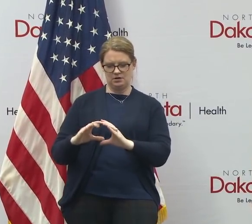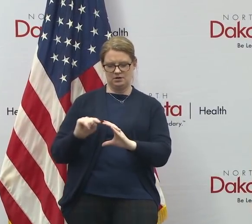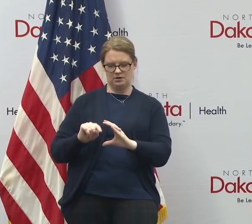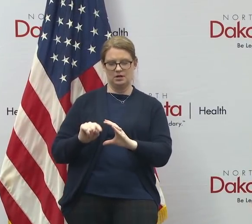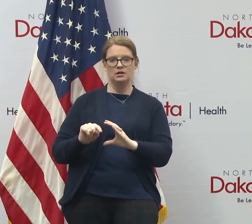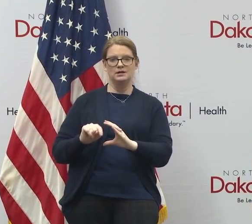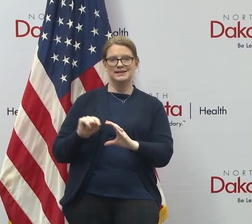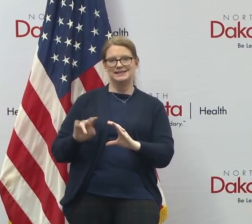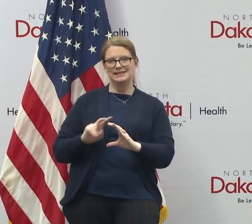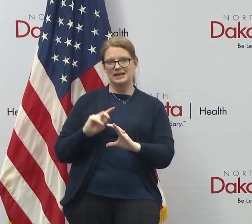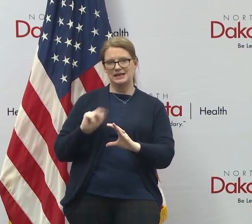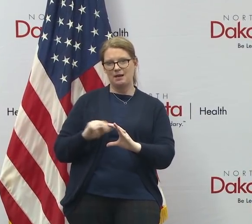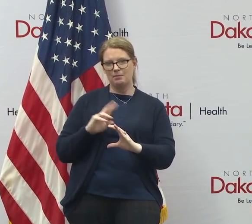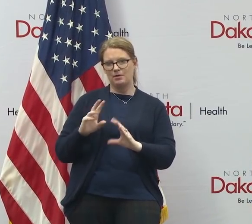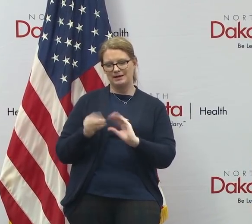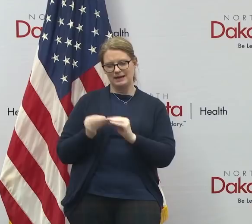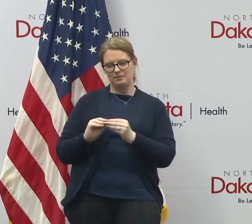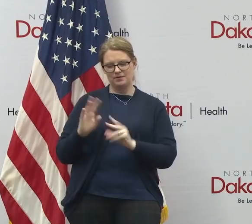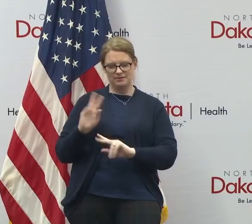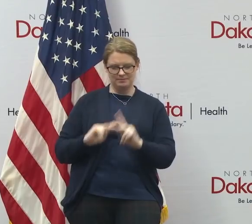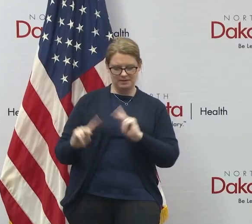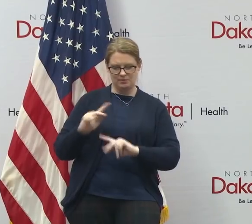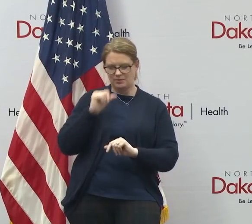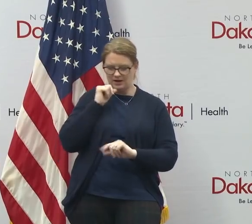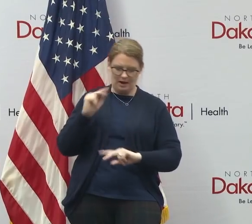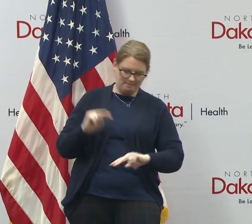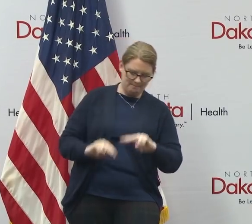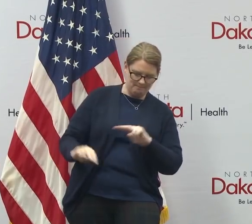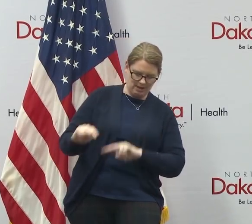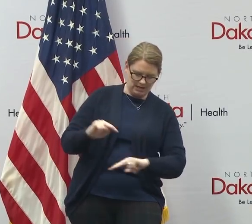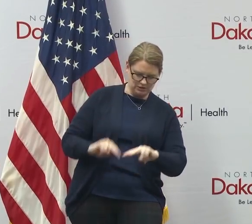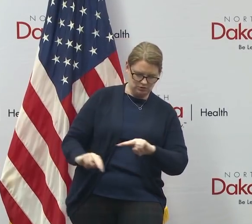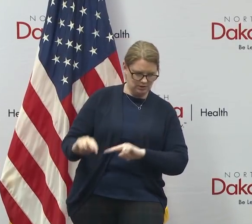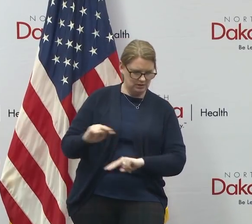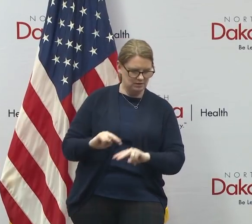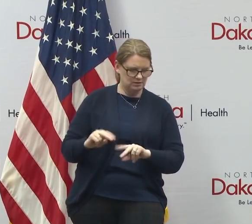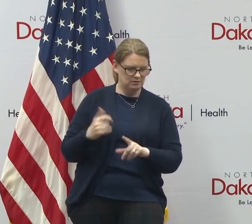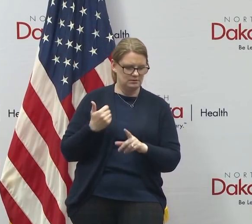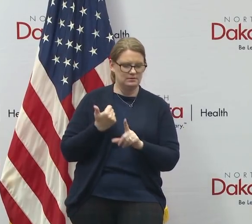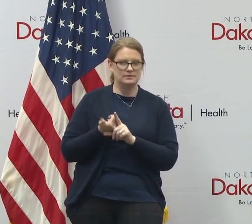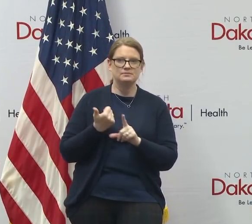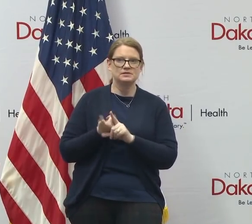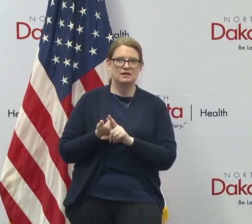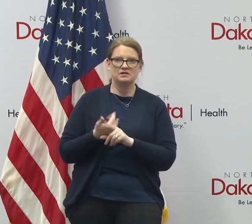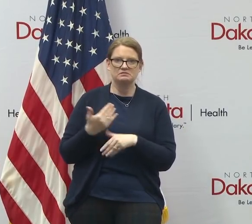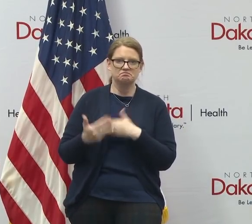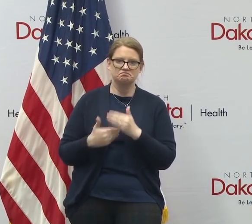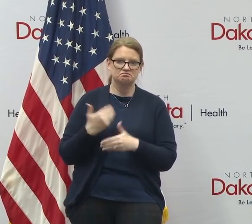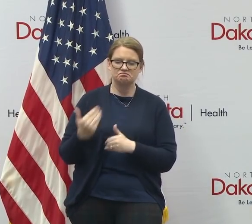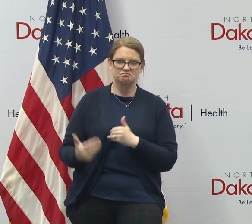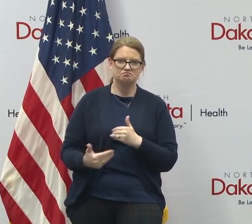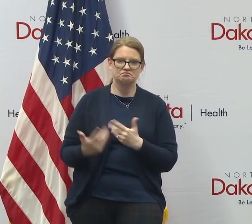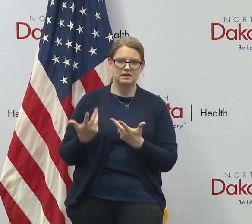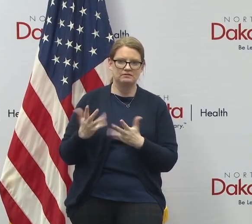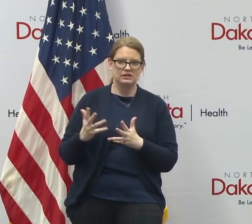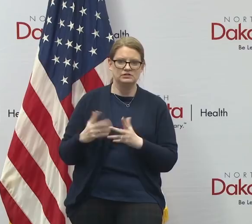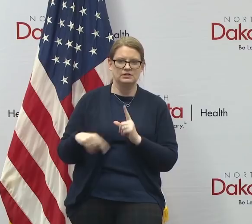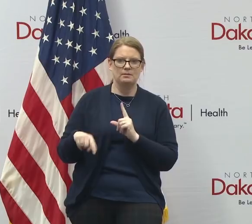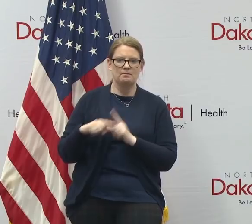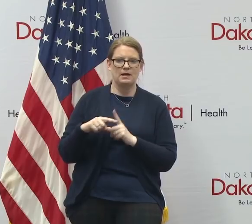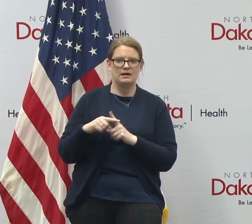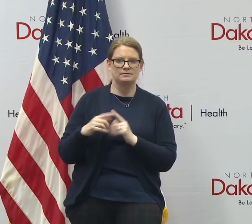number of individuals that we're no longer monitoring that have passed through their